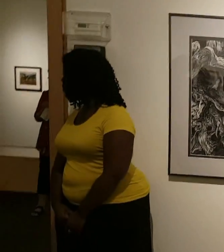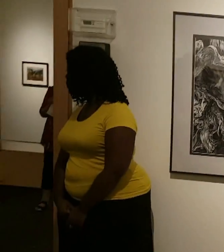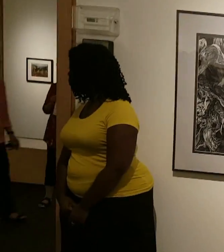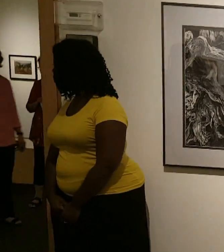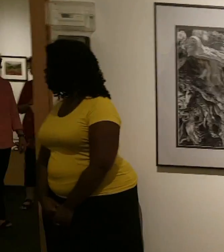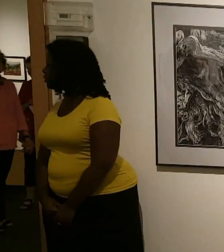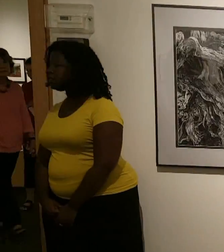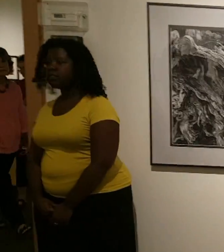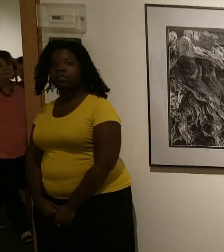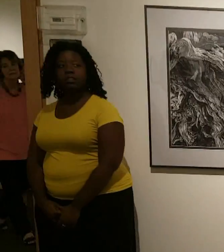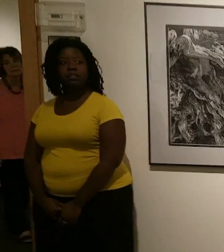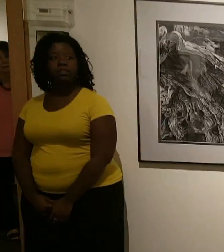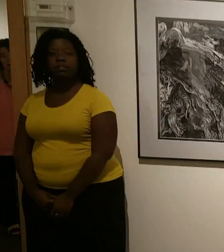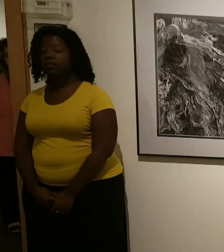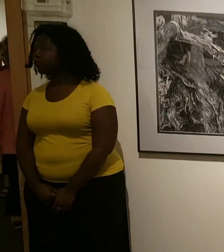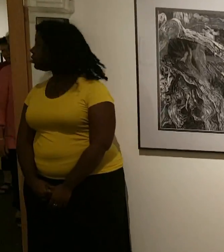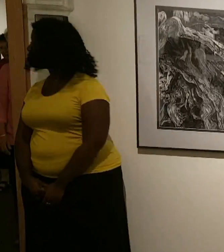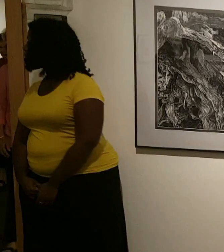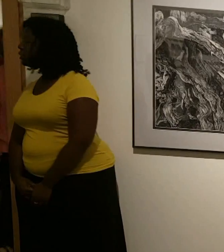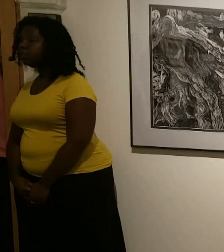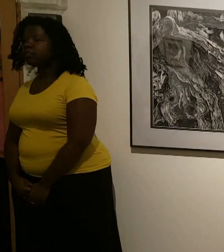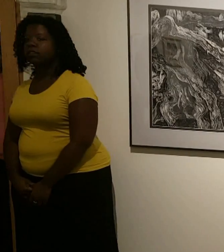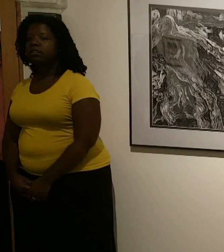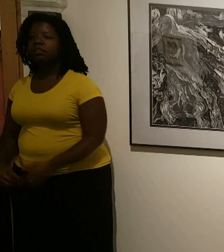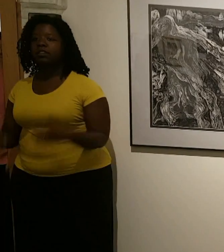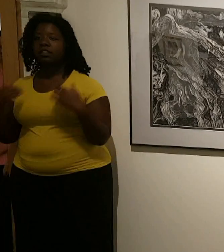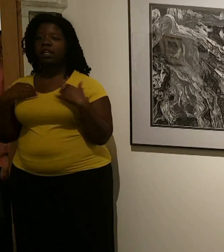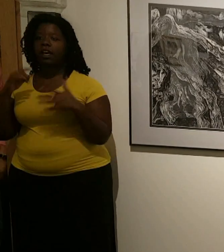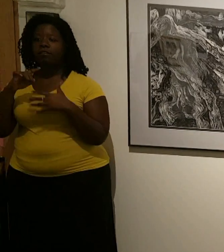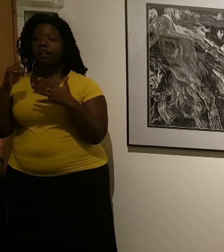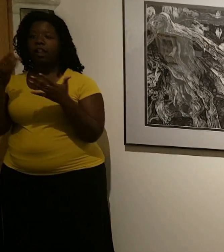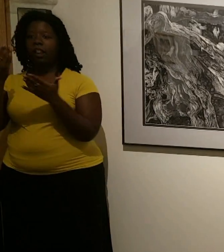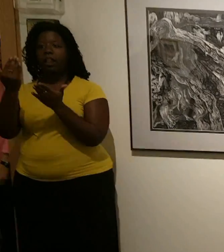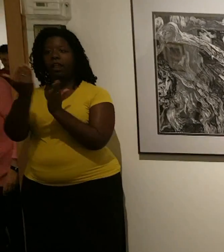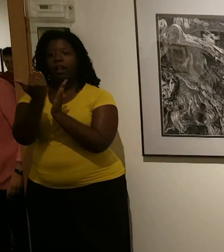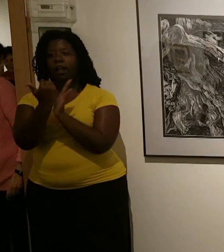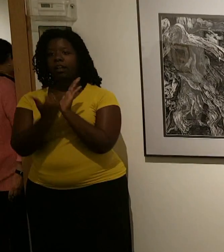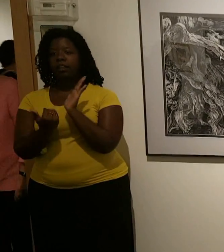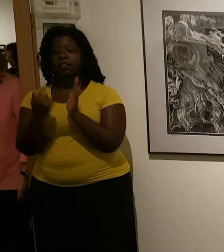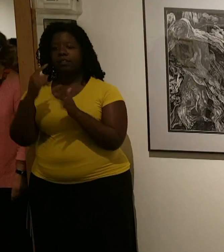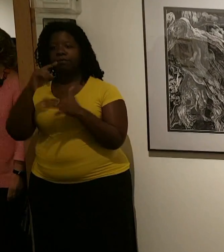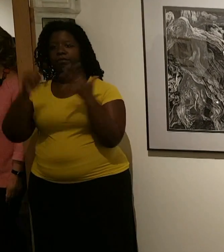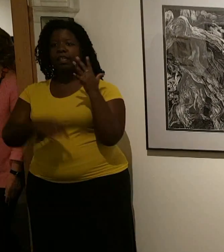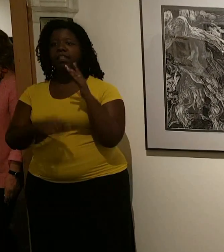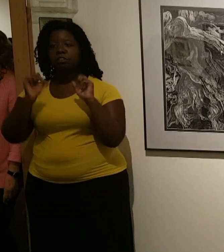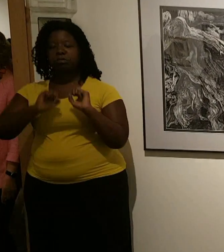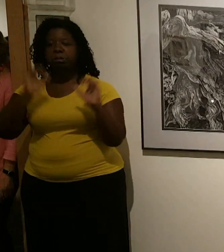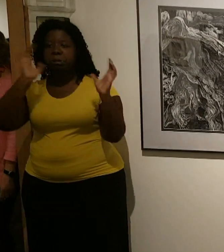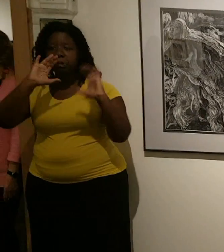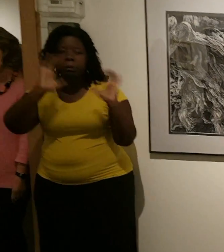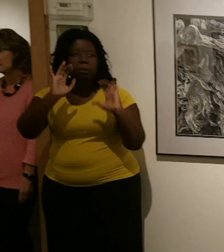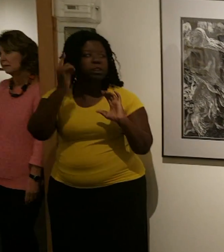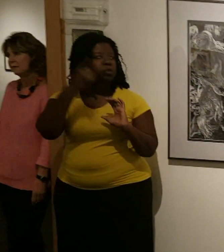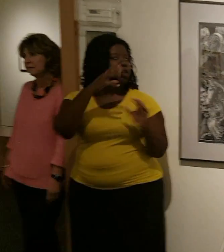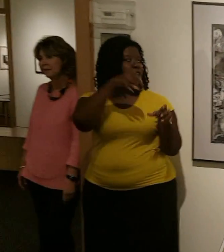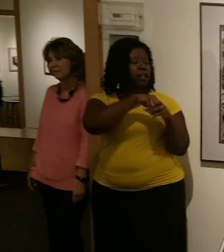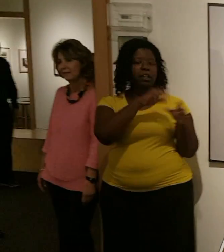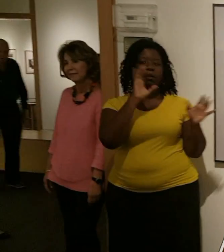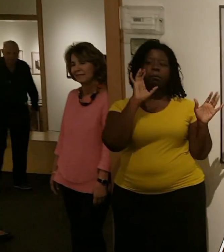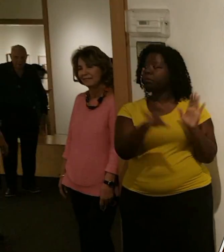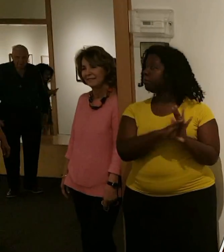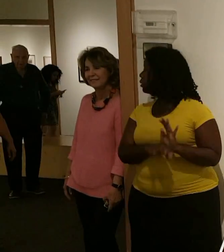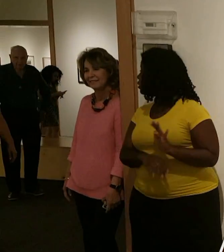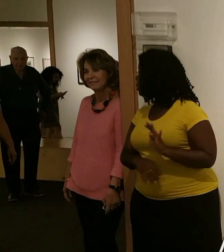So do you all hear that? She's got a list of things she can If look you're for. interested, when I started this, and I've also worked from